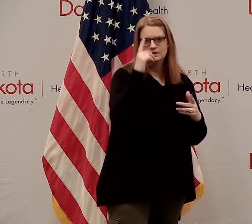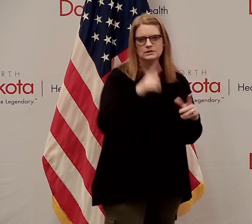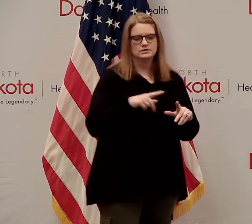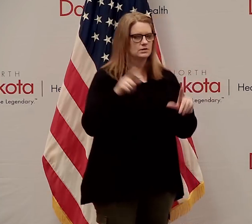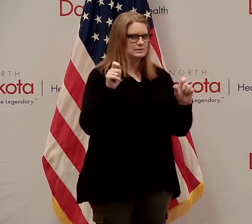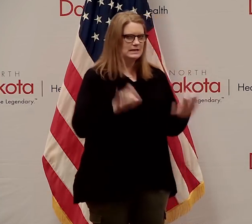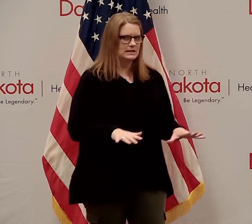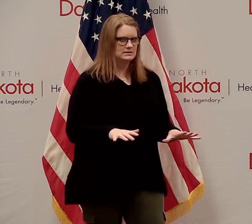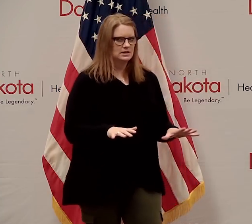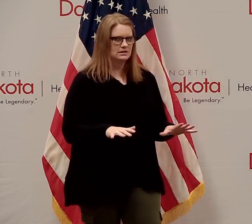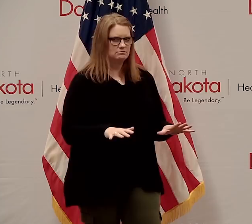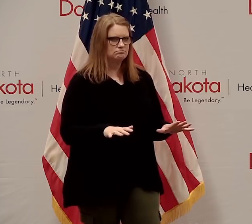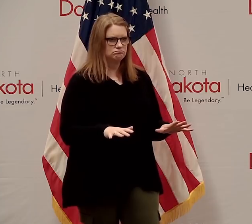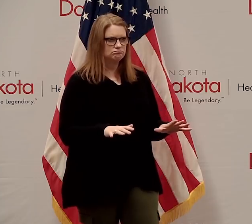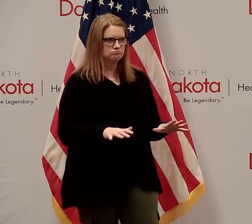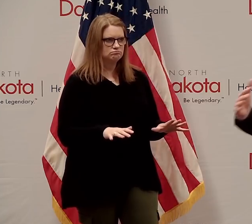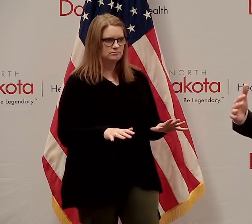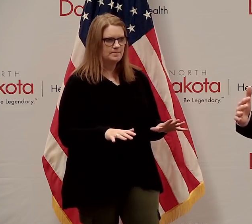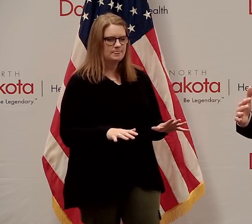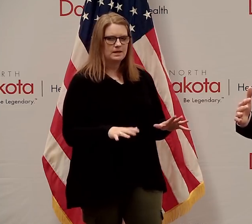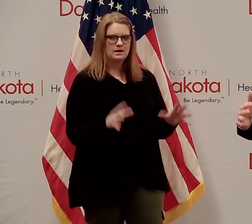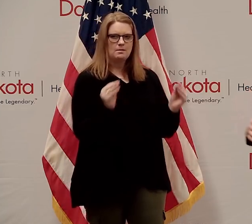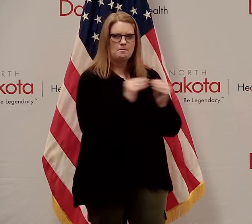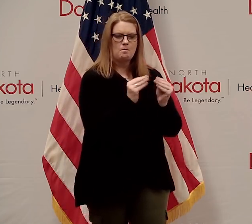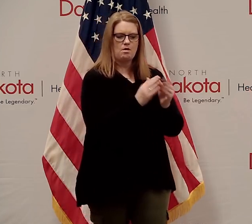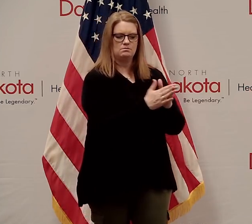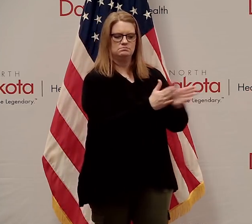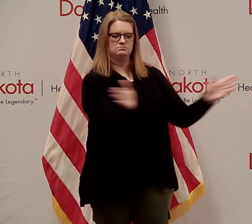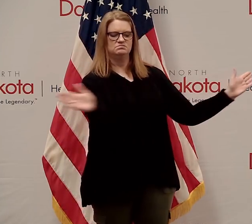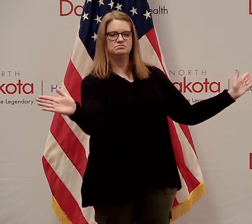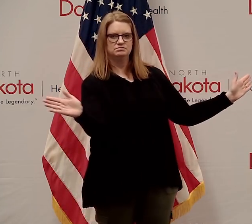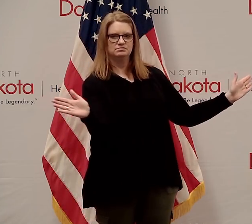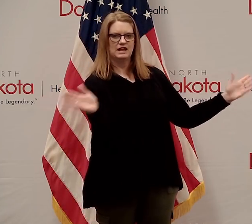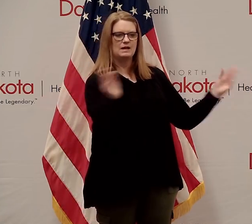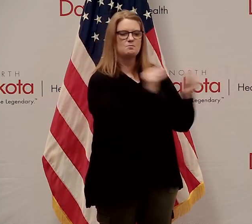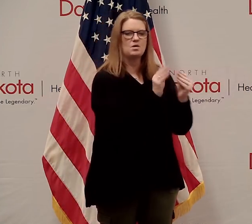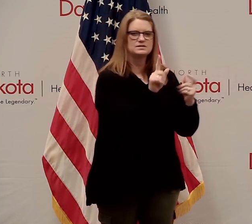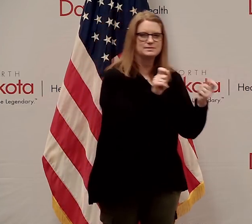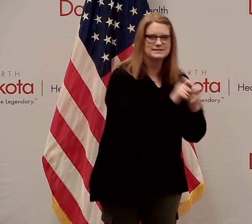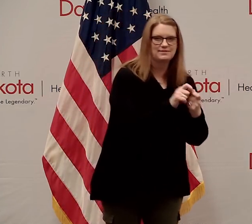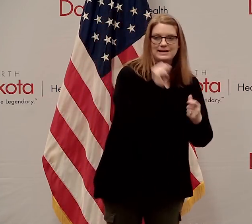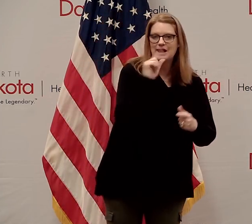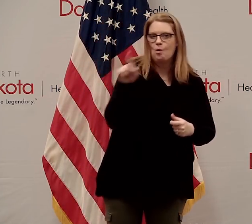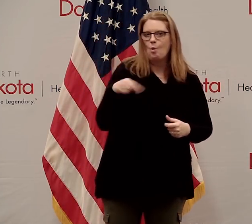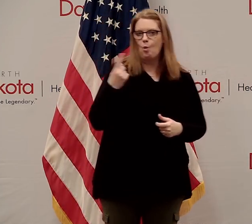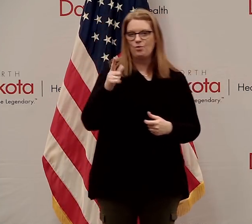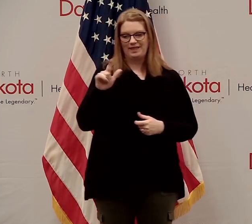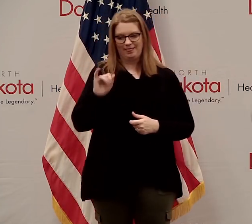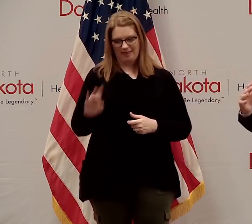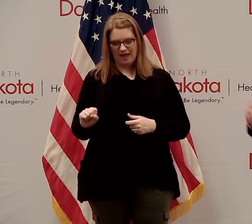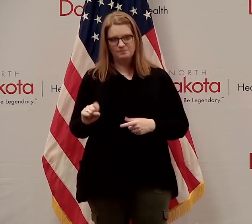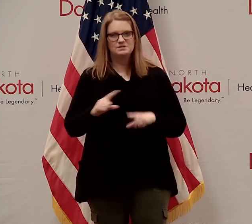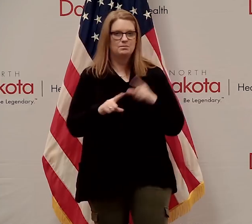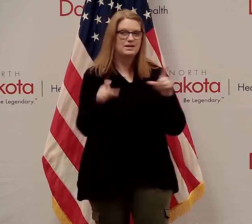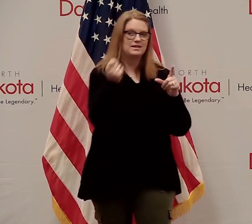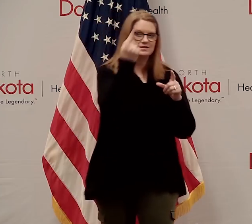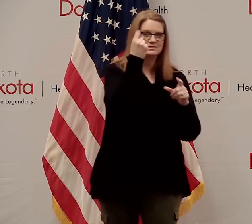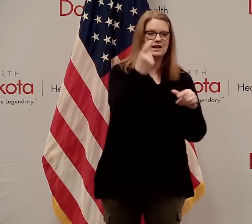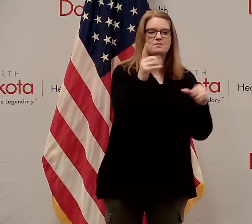become a much more pervasive thing than just what we're seeing at the labs. I mean, the labs will be one portion of that, but there'll